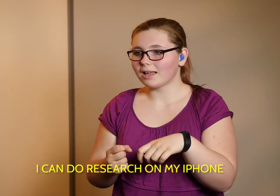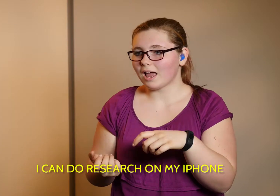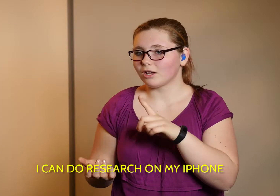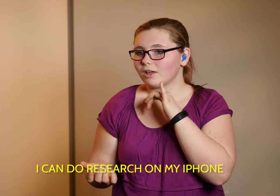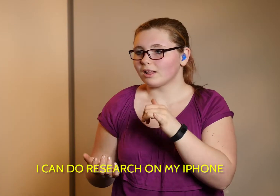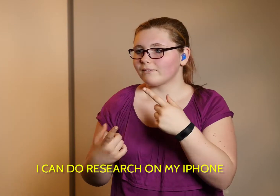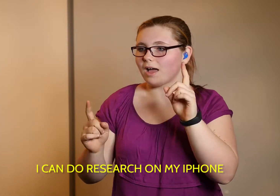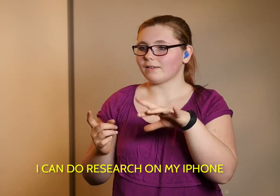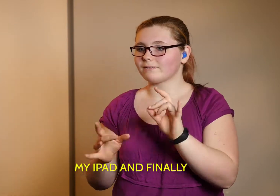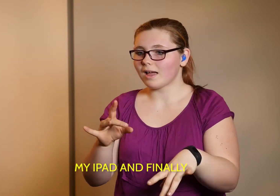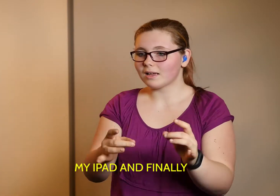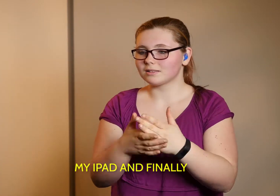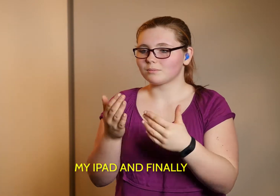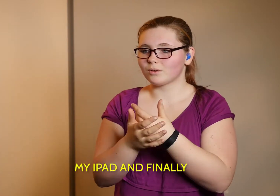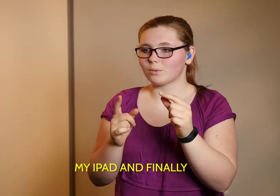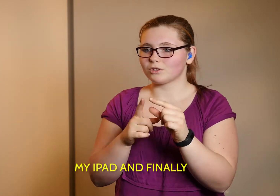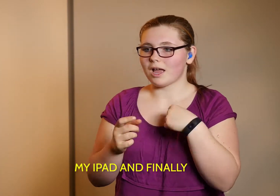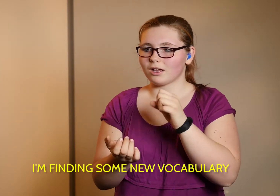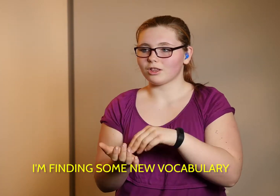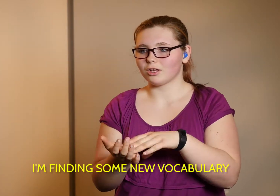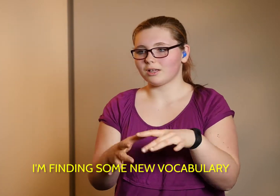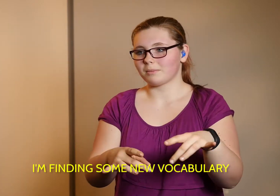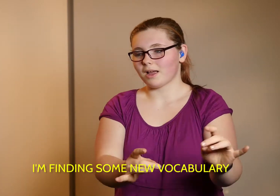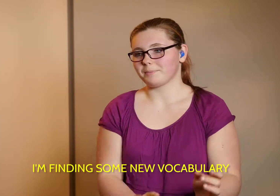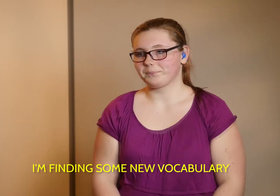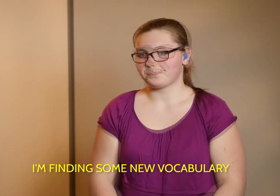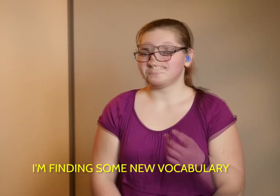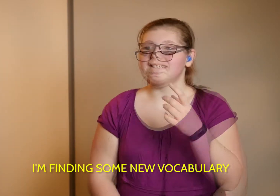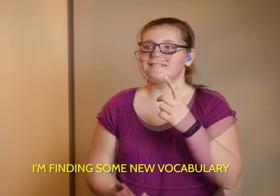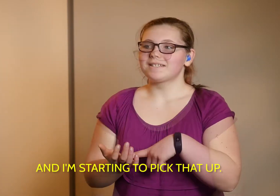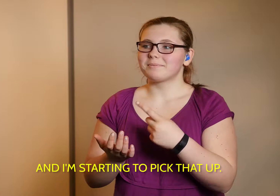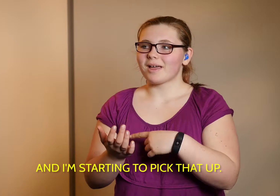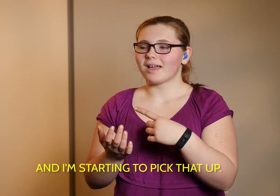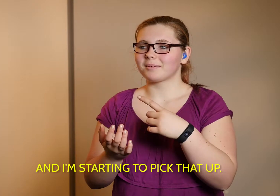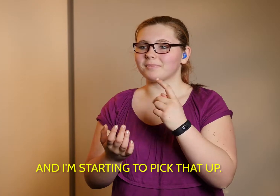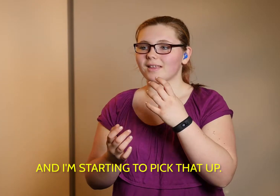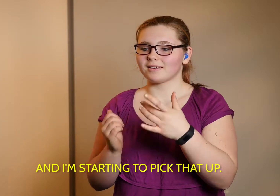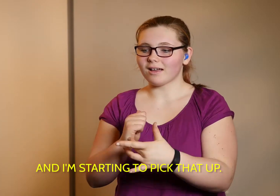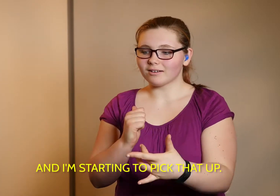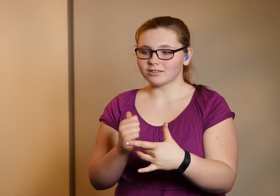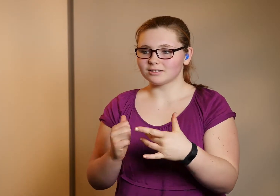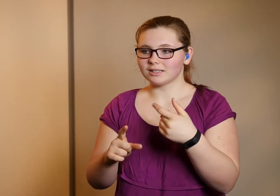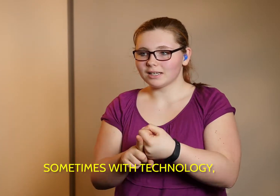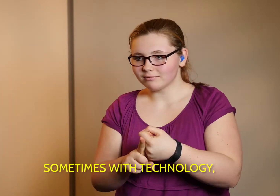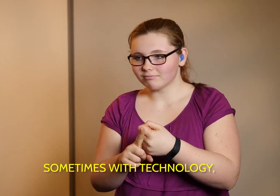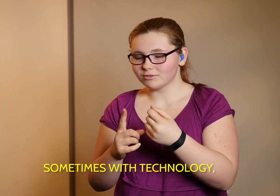iPhone, my iPad, and finally I'm finding some new vocabulary and I'm starting to pick that up. Sometimes with